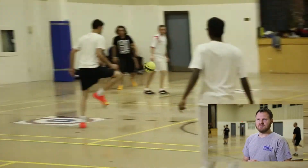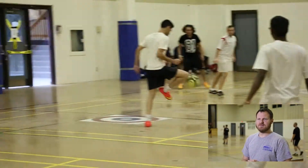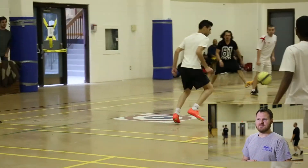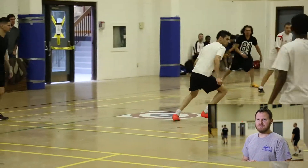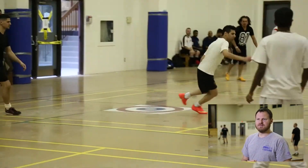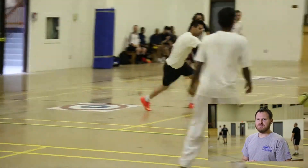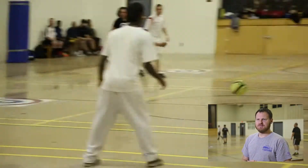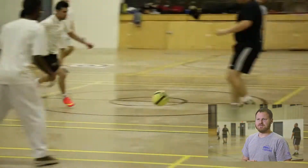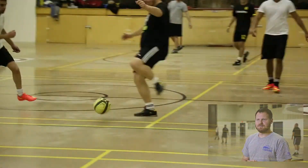participating today as well.